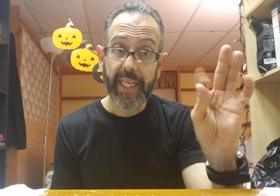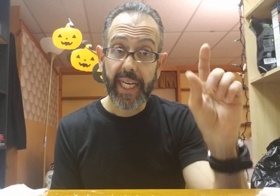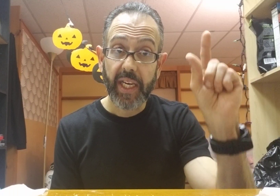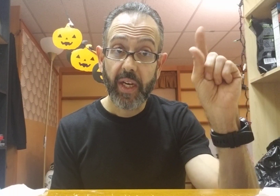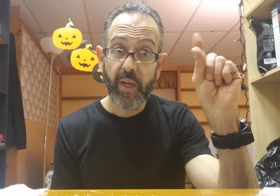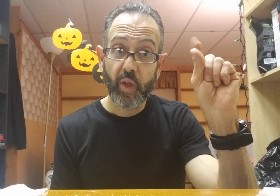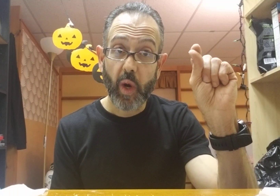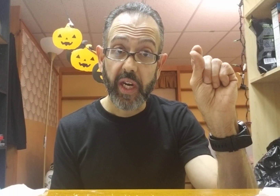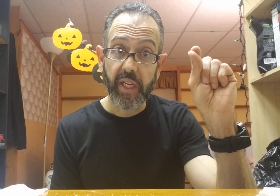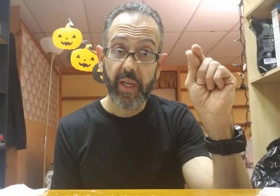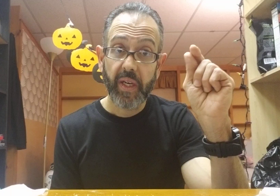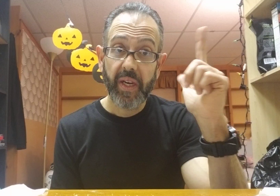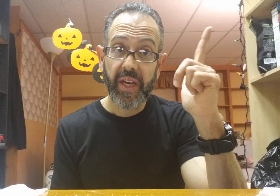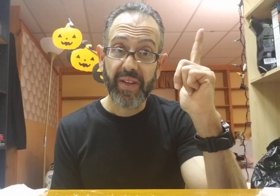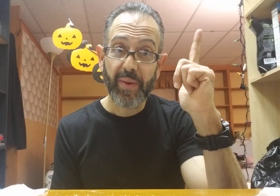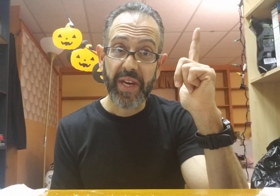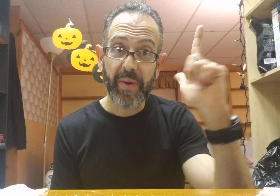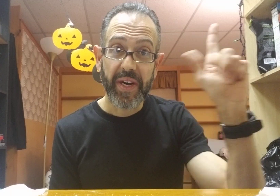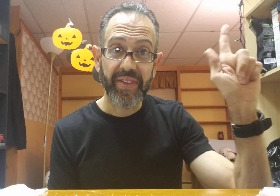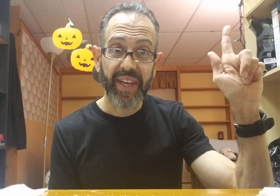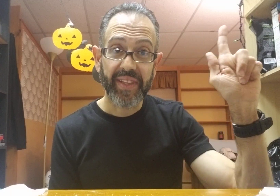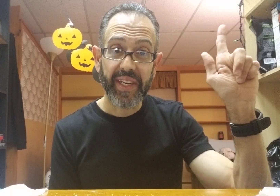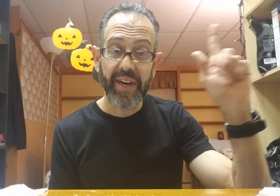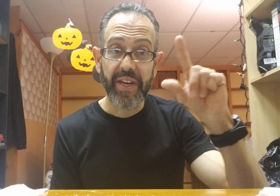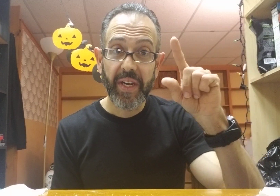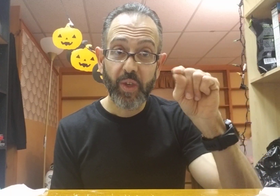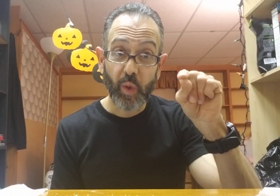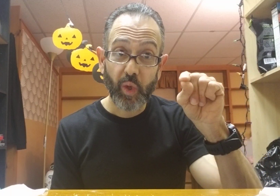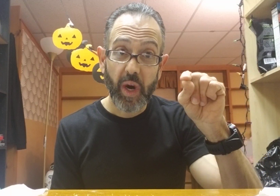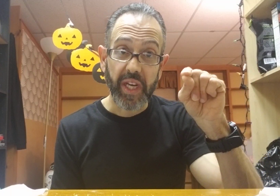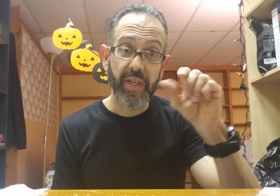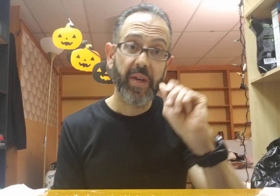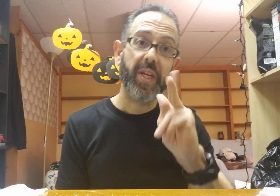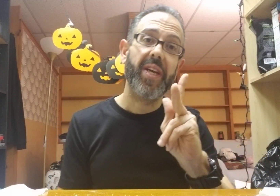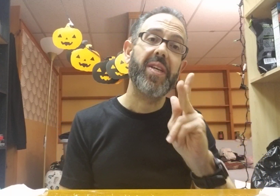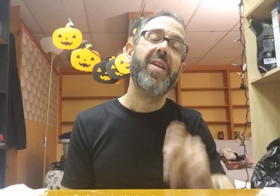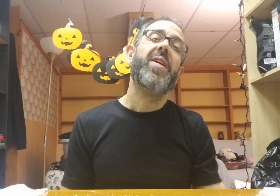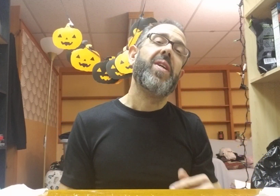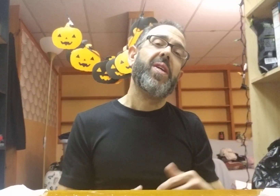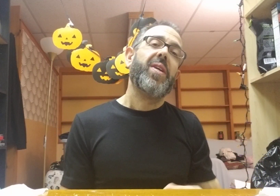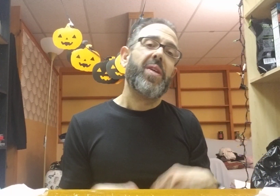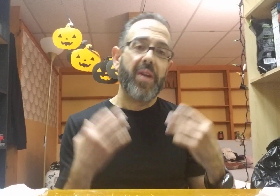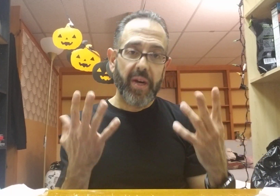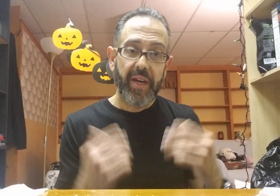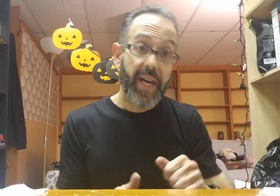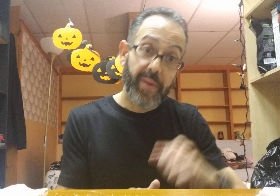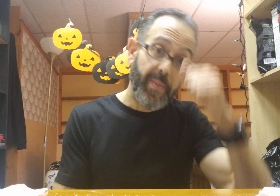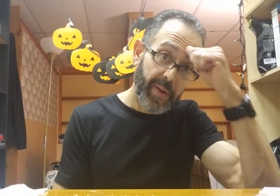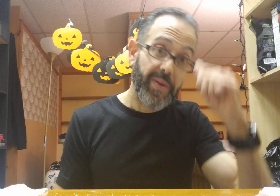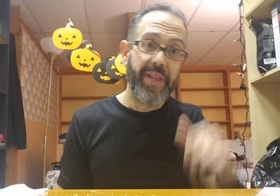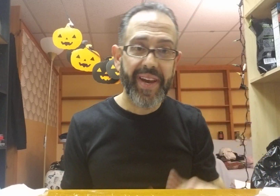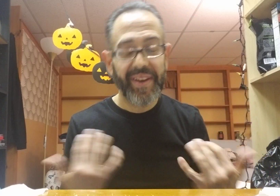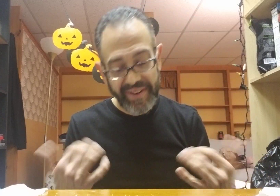19, 20, and 21 is like the gun. So 20, okay? Alright, I remembered.